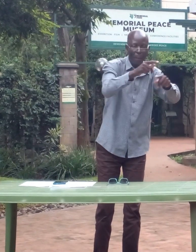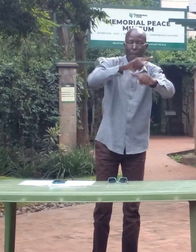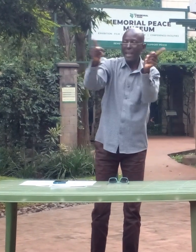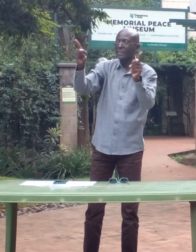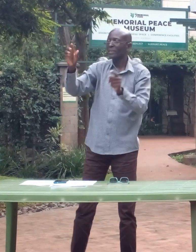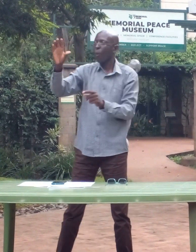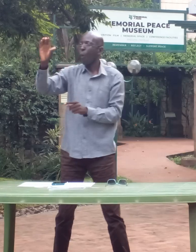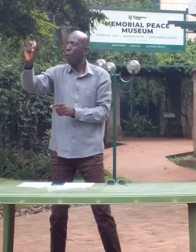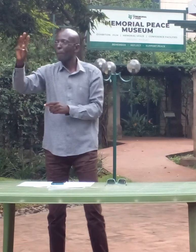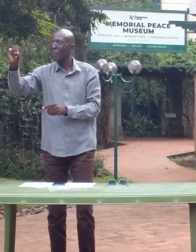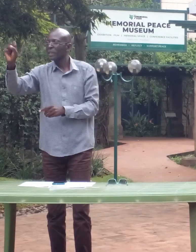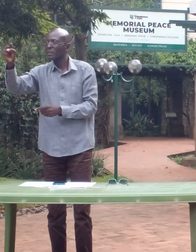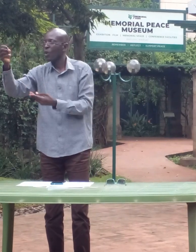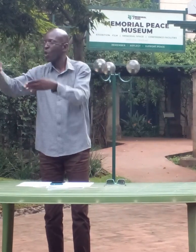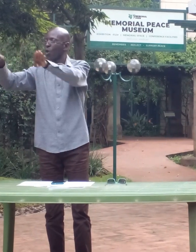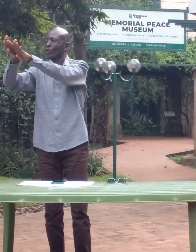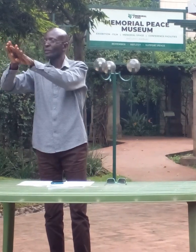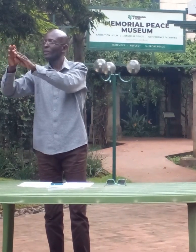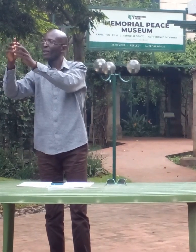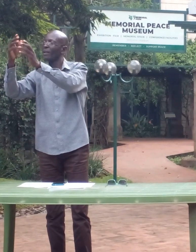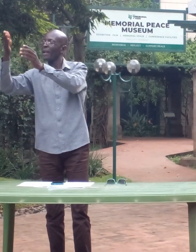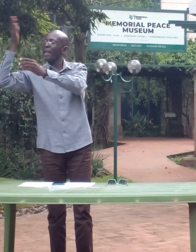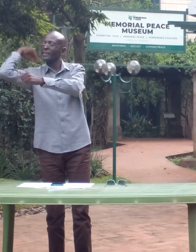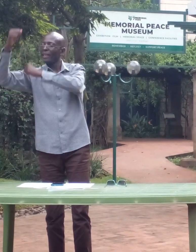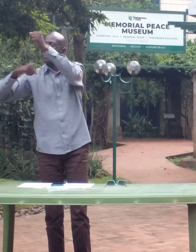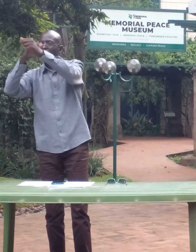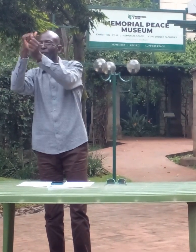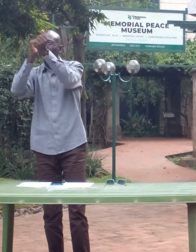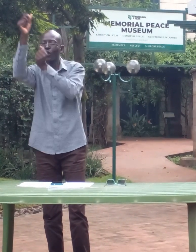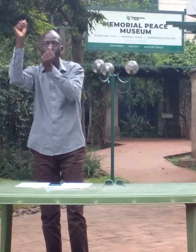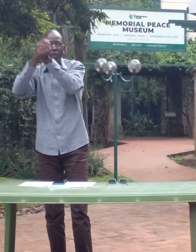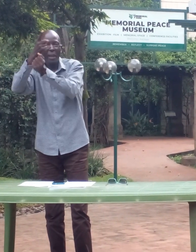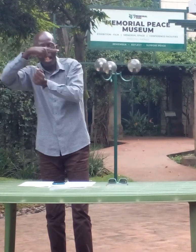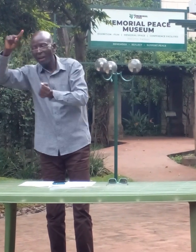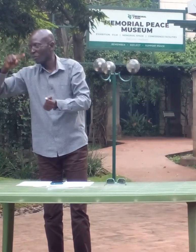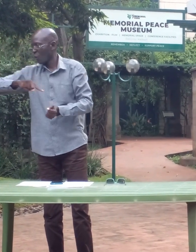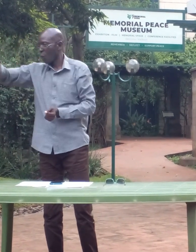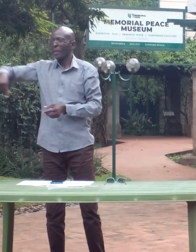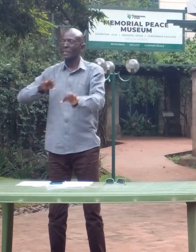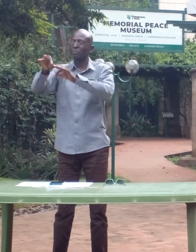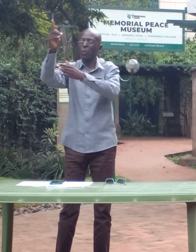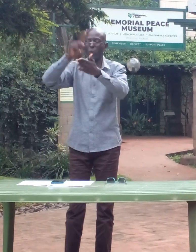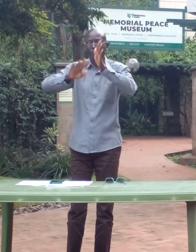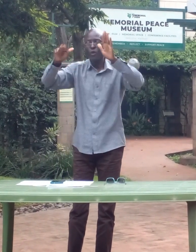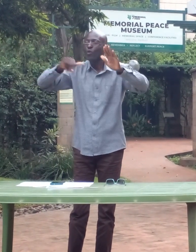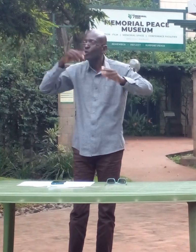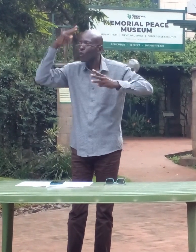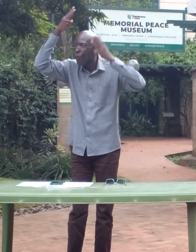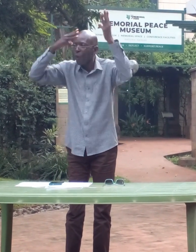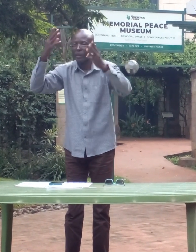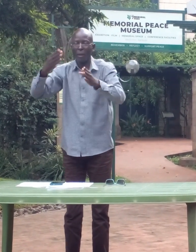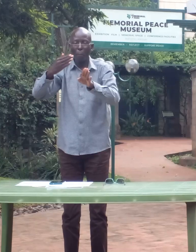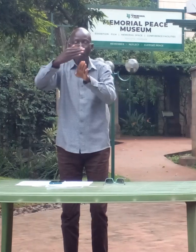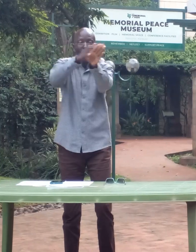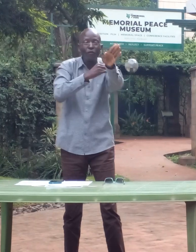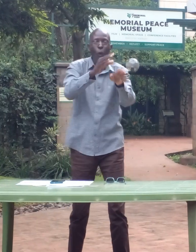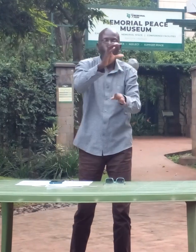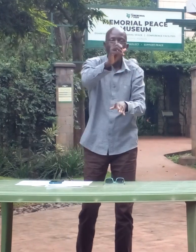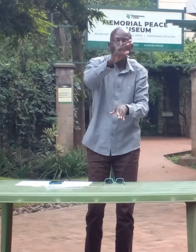the debt was solved, is will the OMS be reopened because it was closed on November 15. So that was our